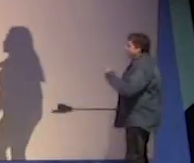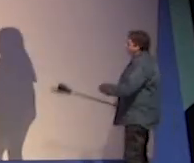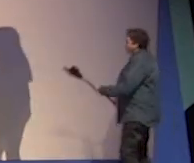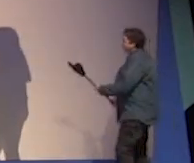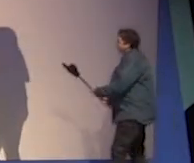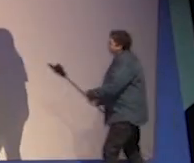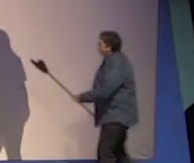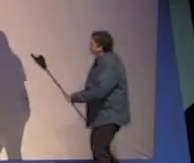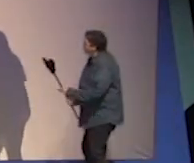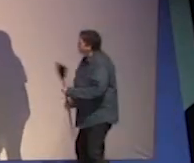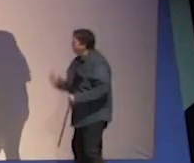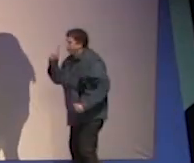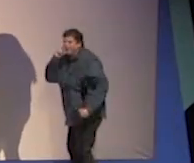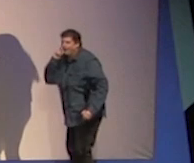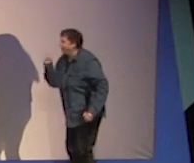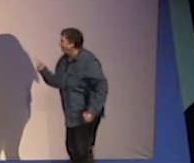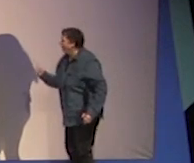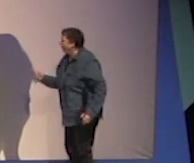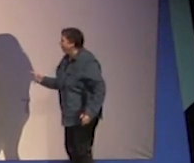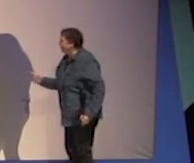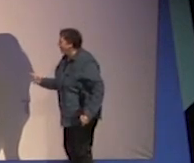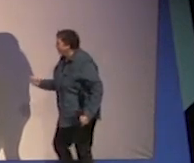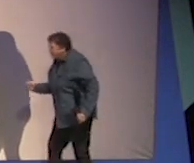So these are hearing people. See them whispering to each other?